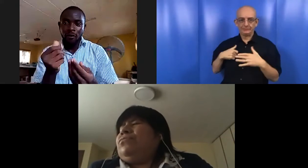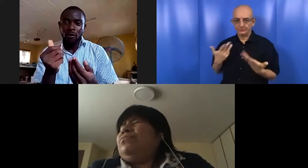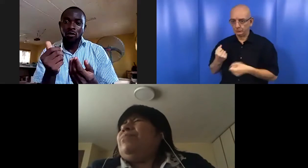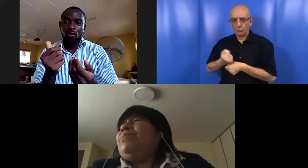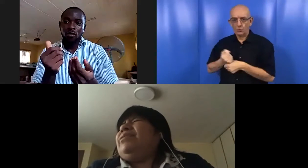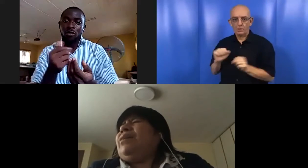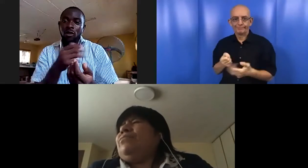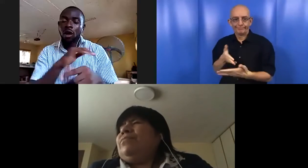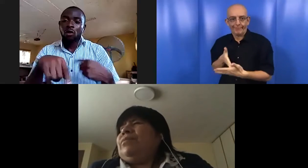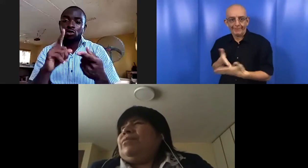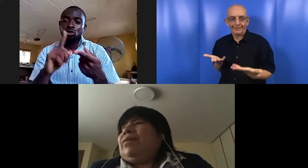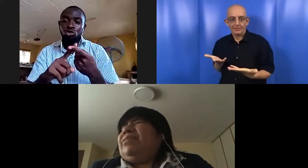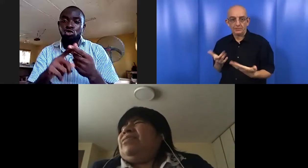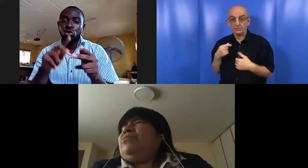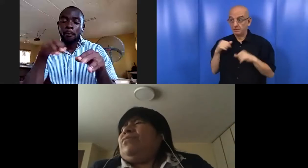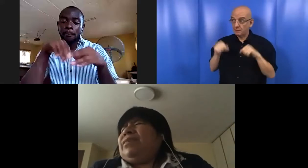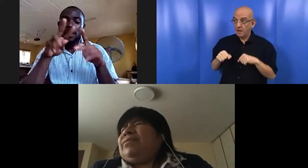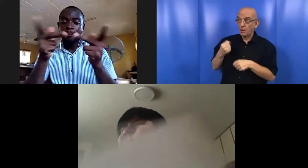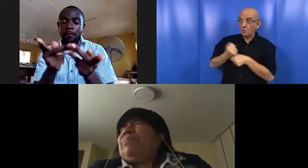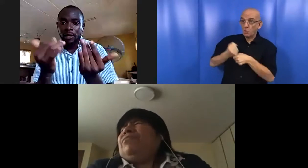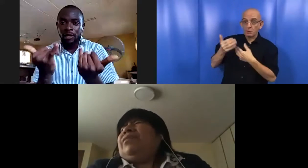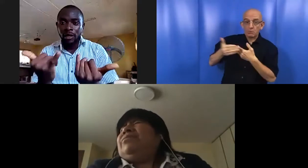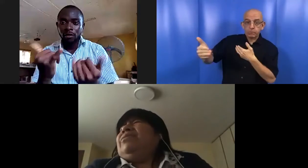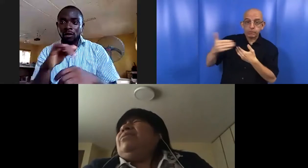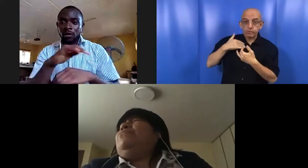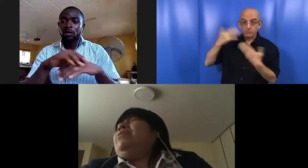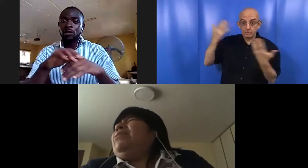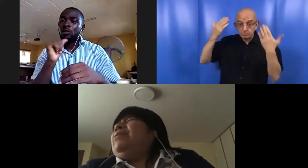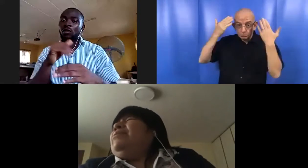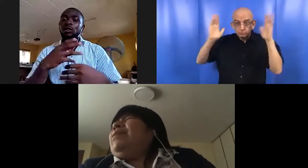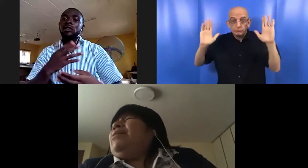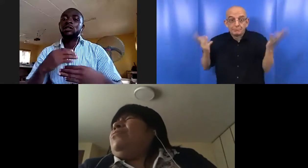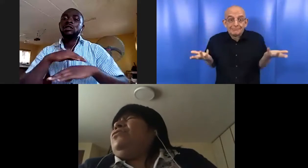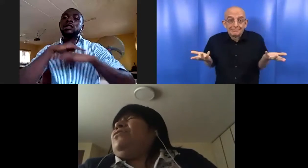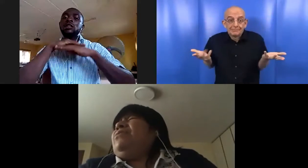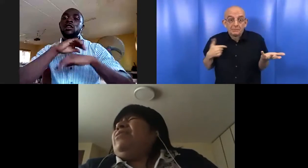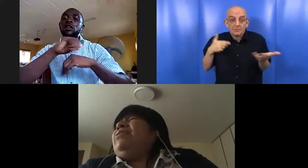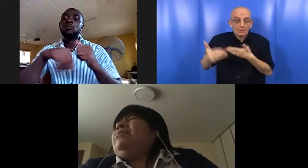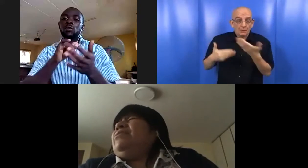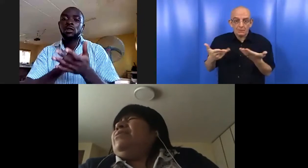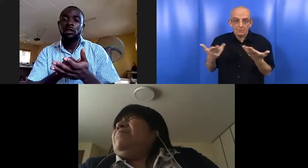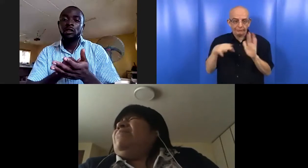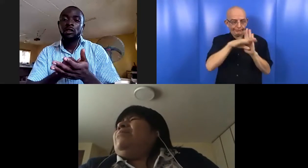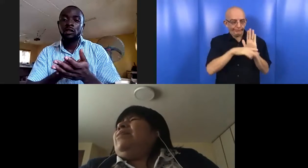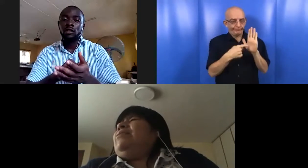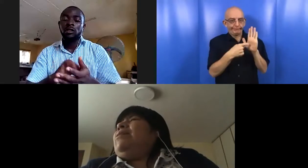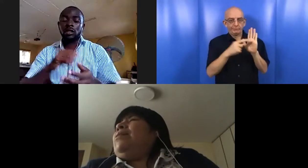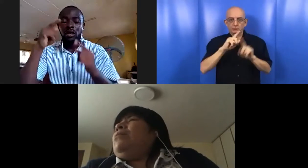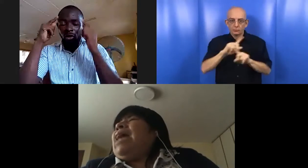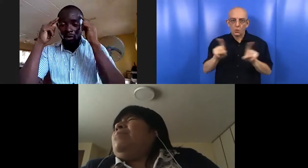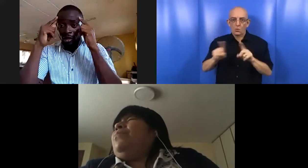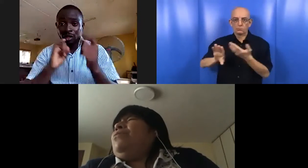to be in place now, and they don't know exactly about that. That's why the concerning is that